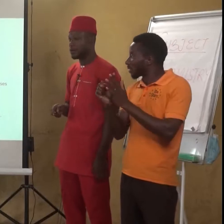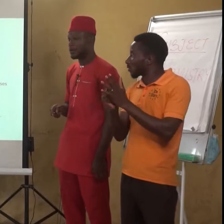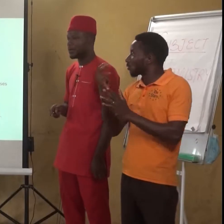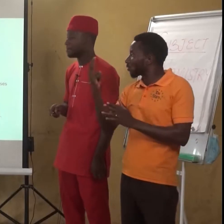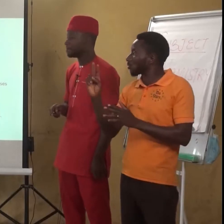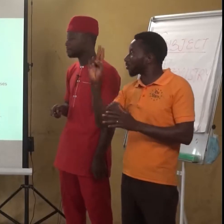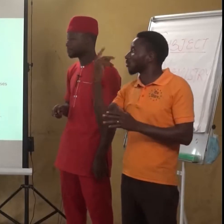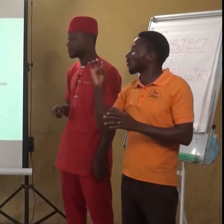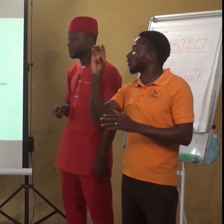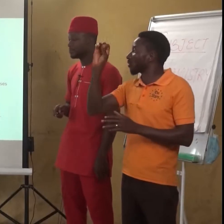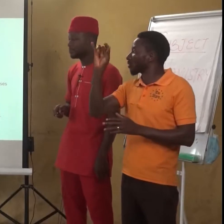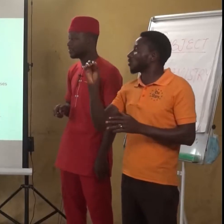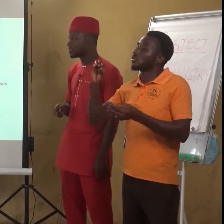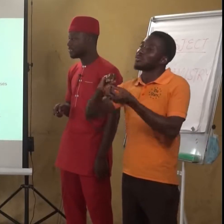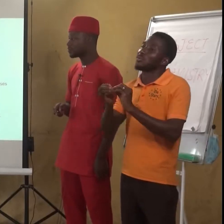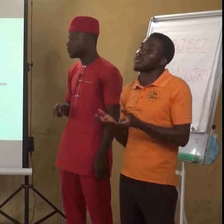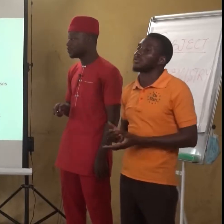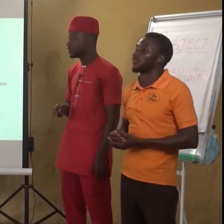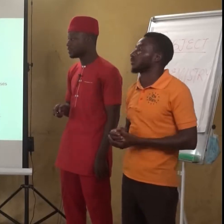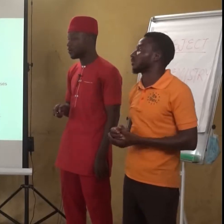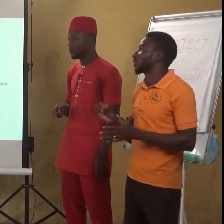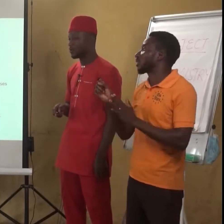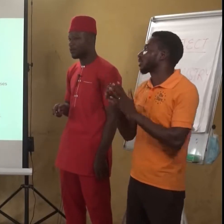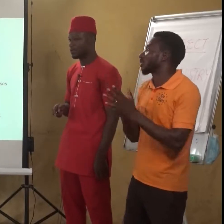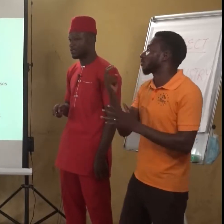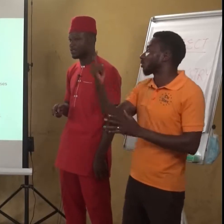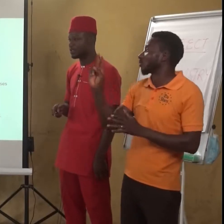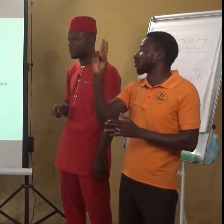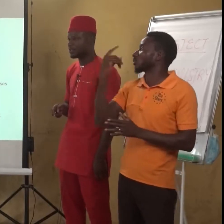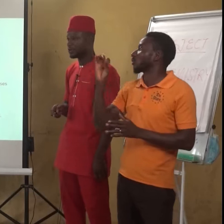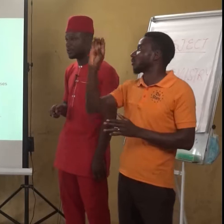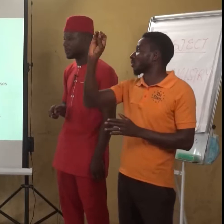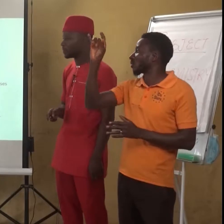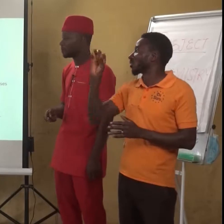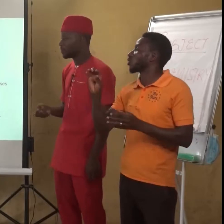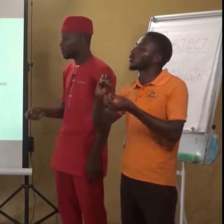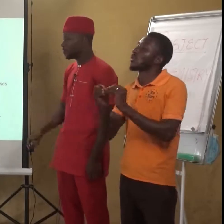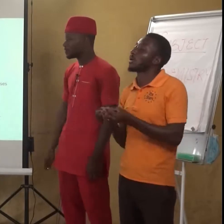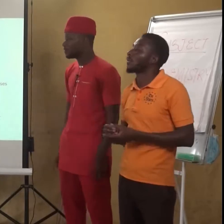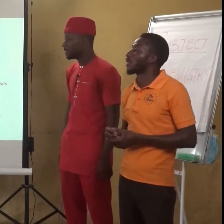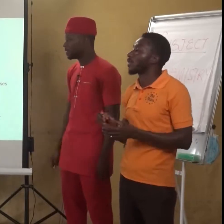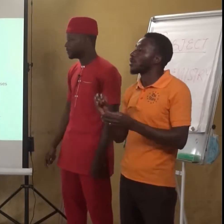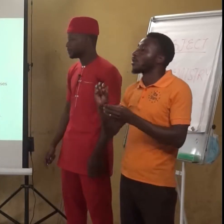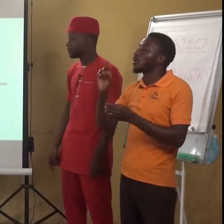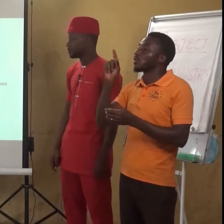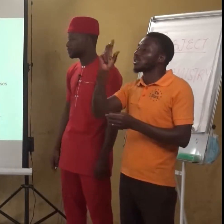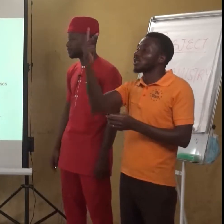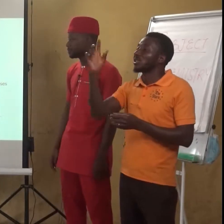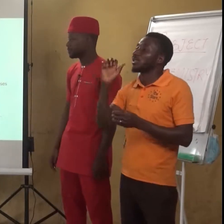oxidation number. State 2 uses of oxidation number. Question